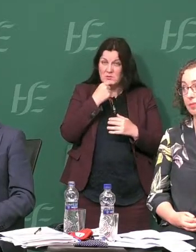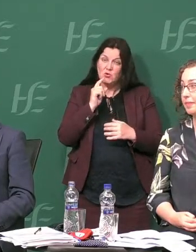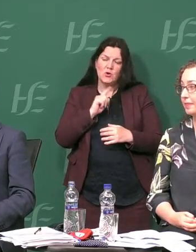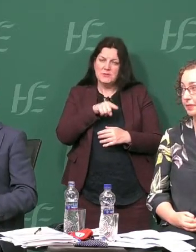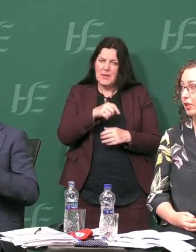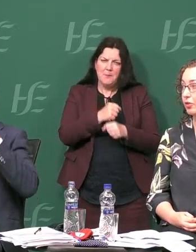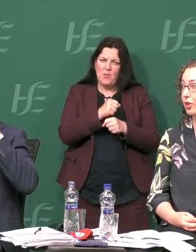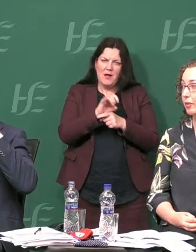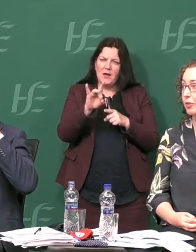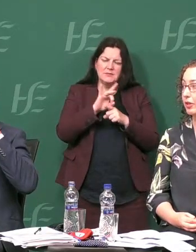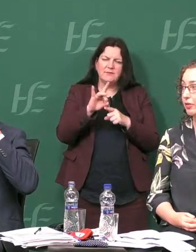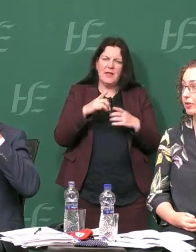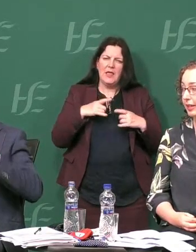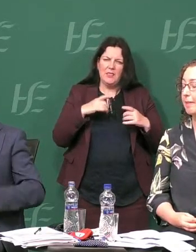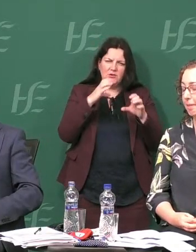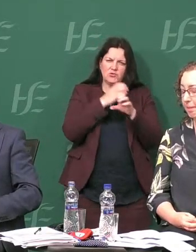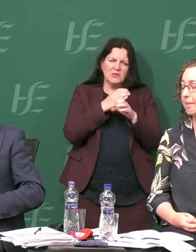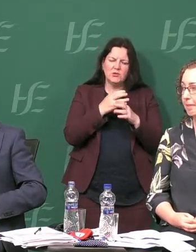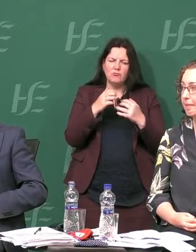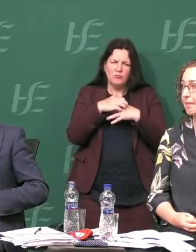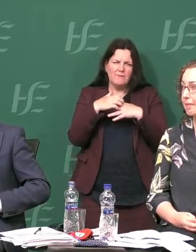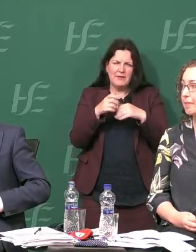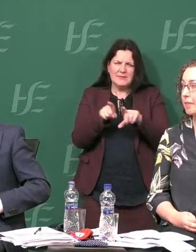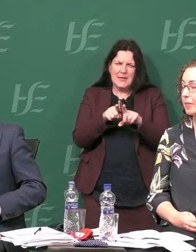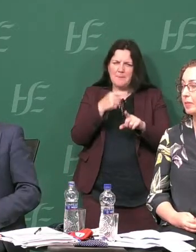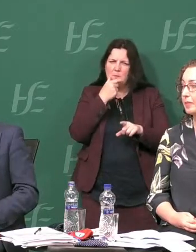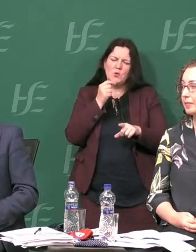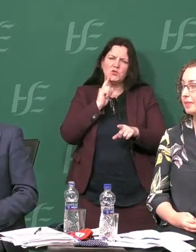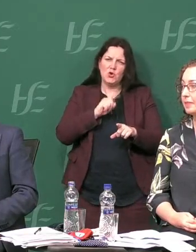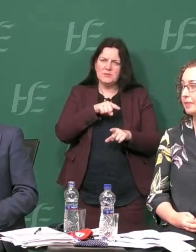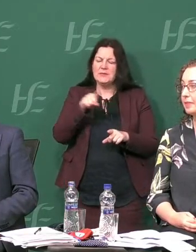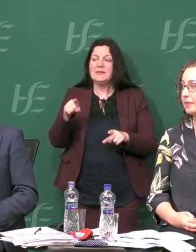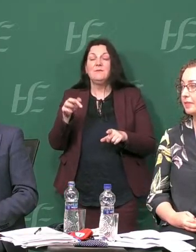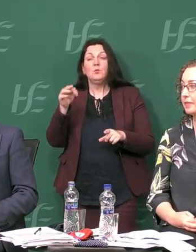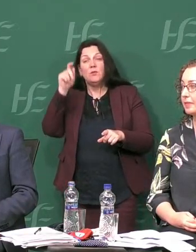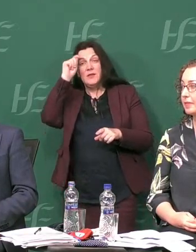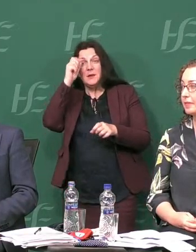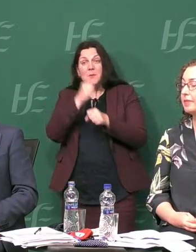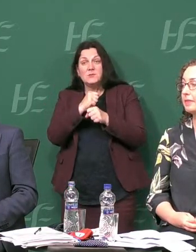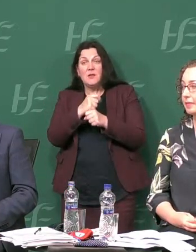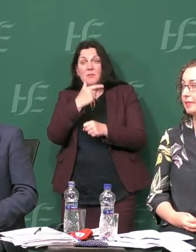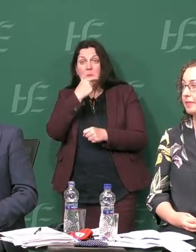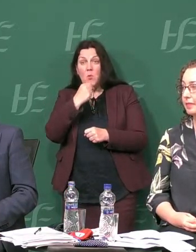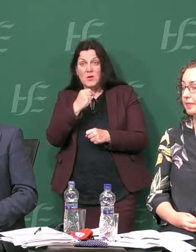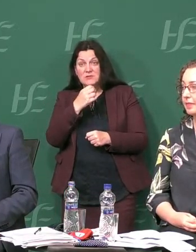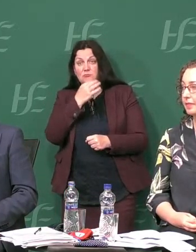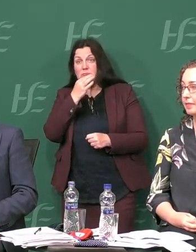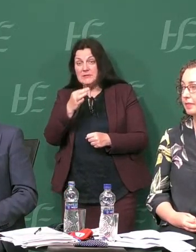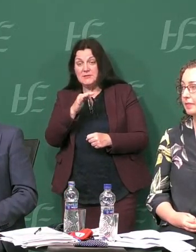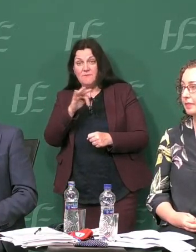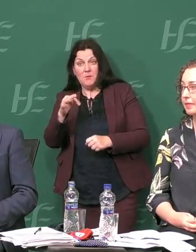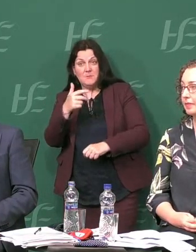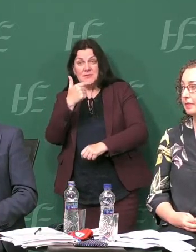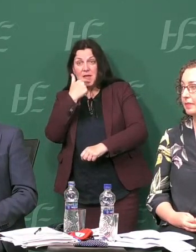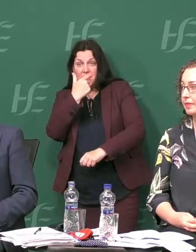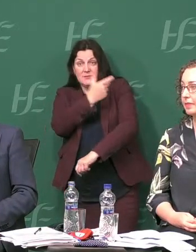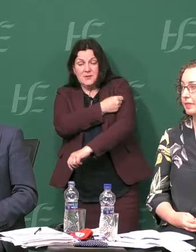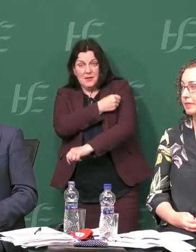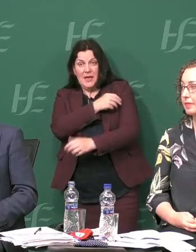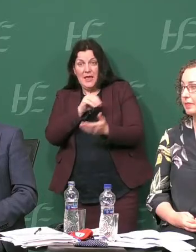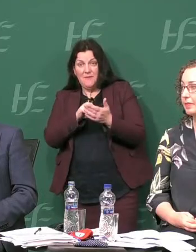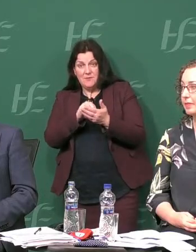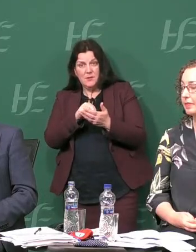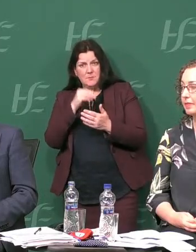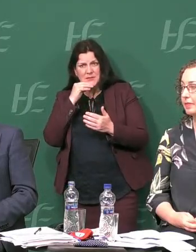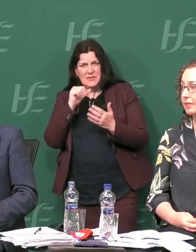there, no. that you're aware of? Yeah. No, so not it's that I'm roughly aware of. around the Yeah. same. So then you can compare that figure to the boys' figure that you provided for myocarditis, and it is